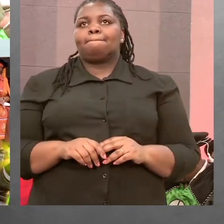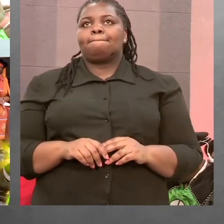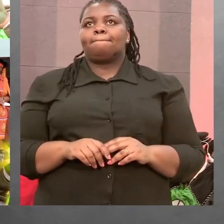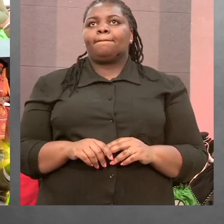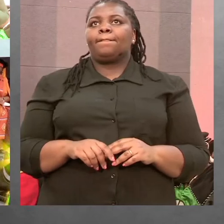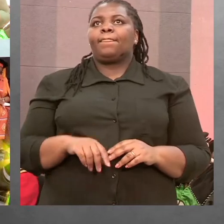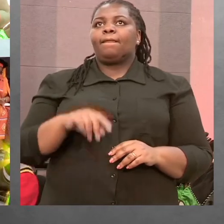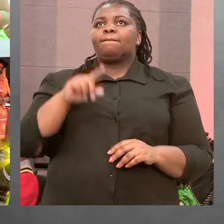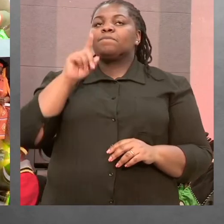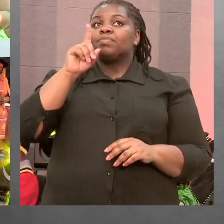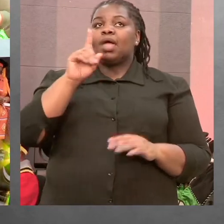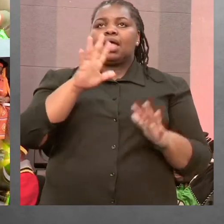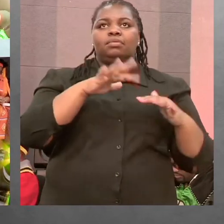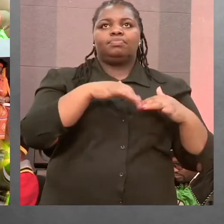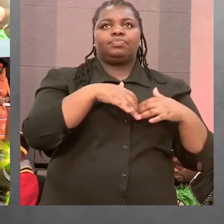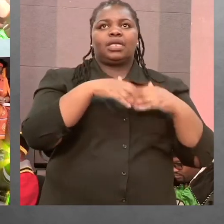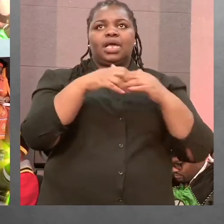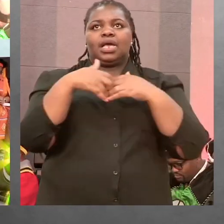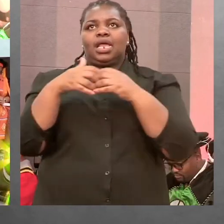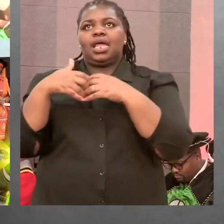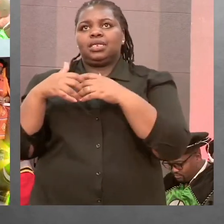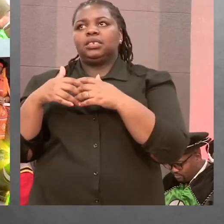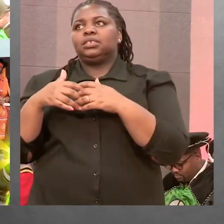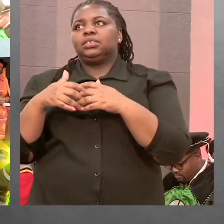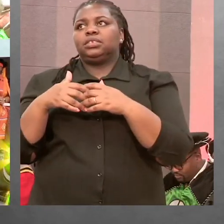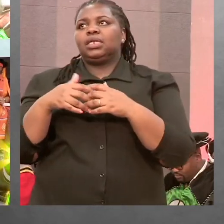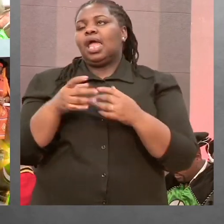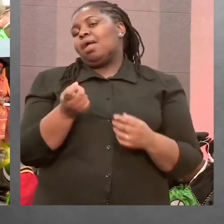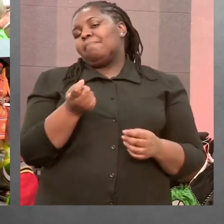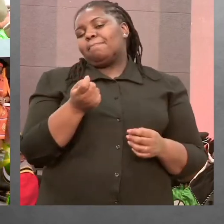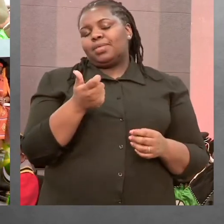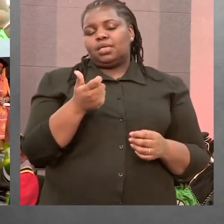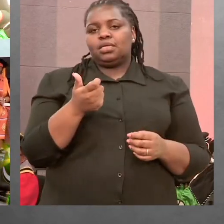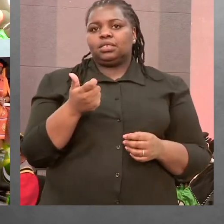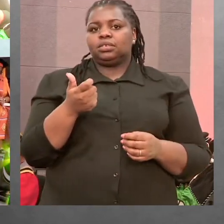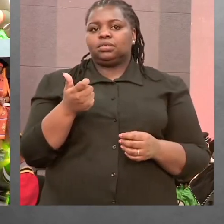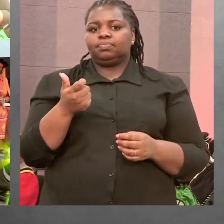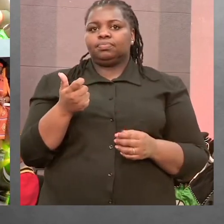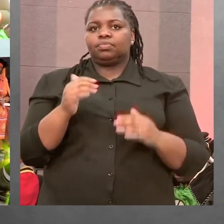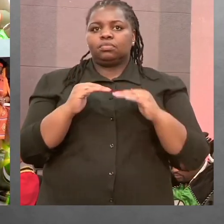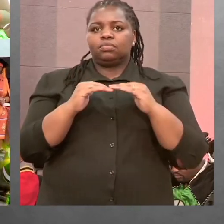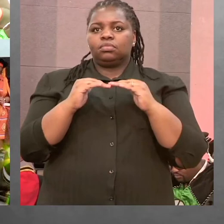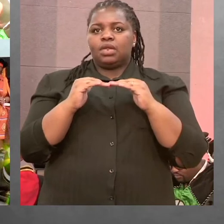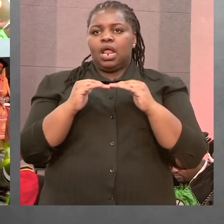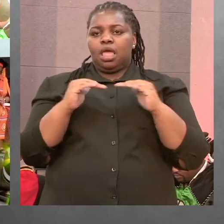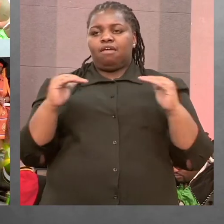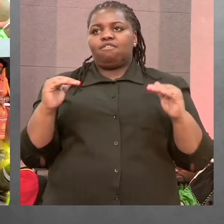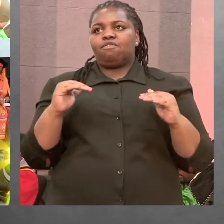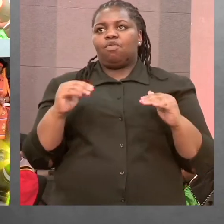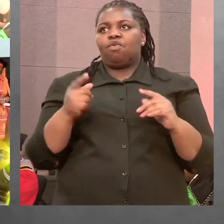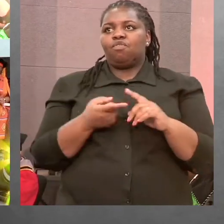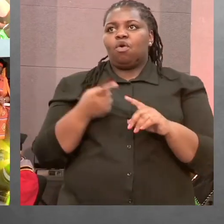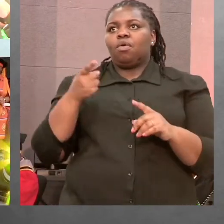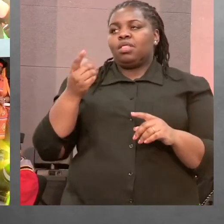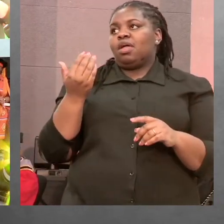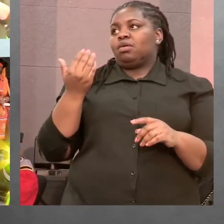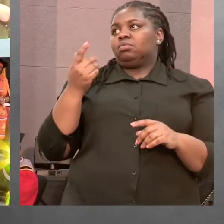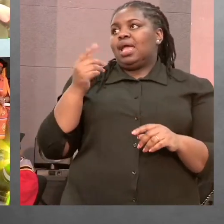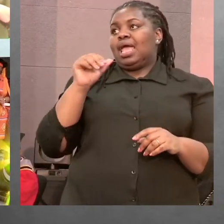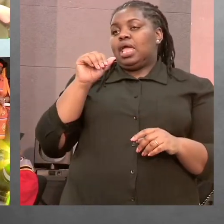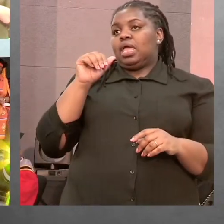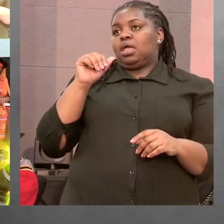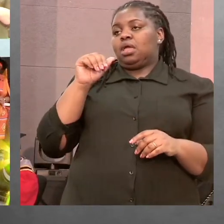And it has created a bit of a leverage for the state in the form of the Eastern Cape